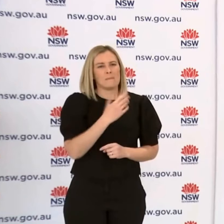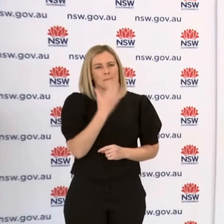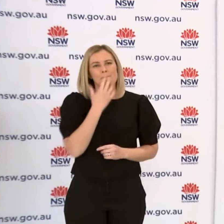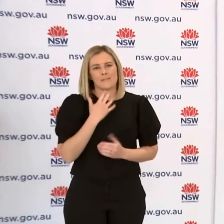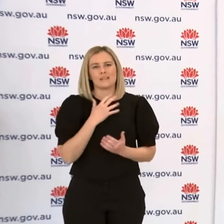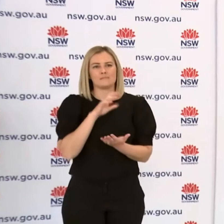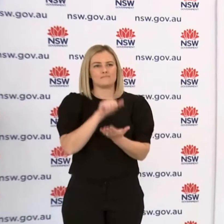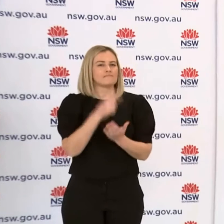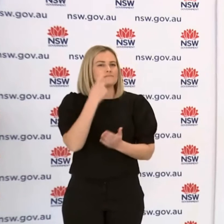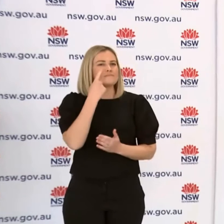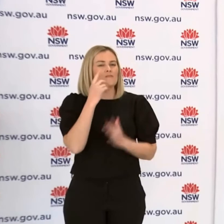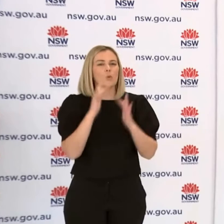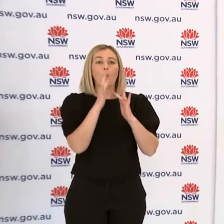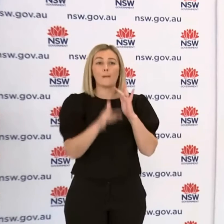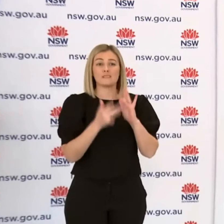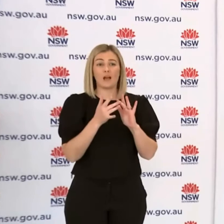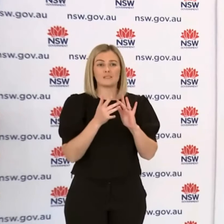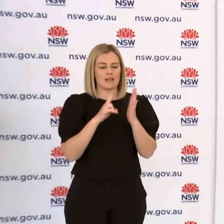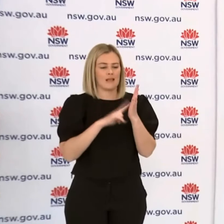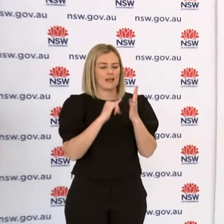on nsw.gov.au. That'd make it easy.